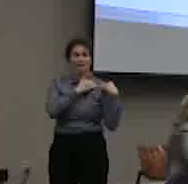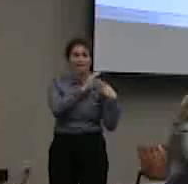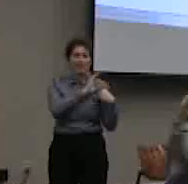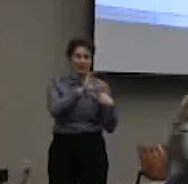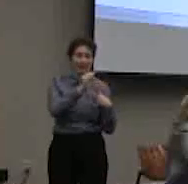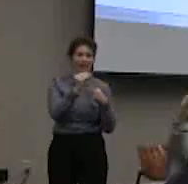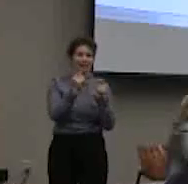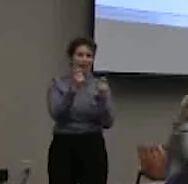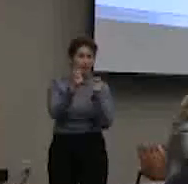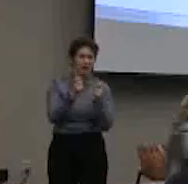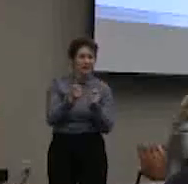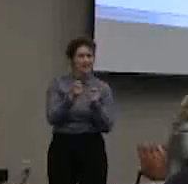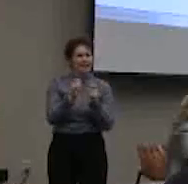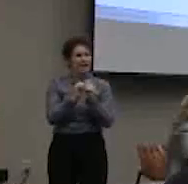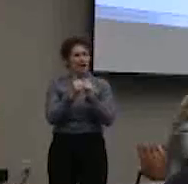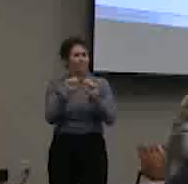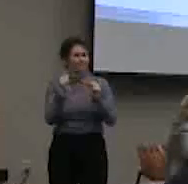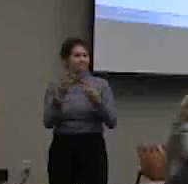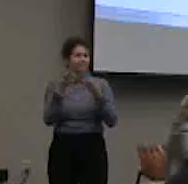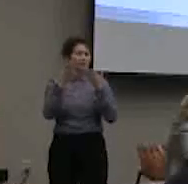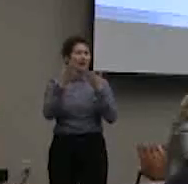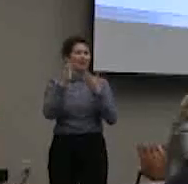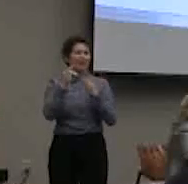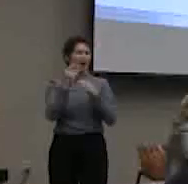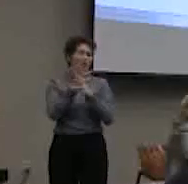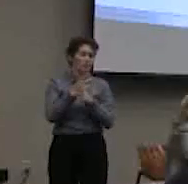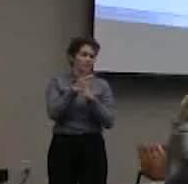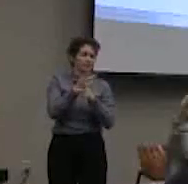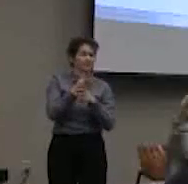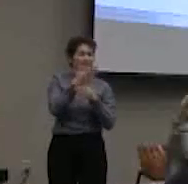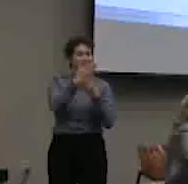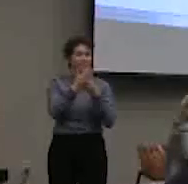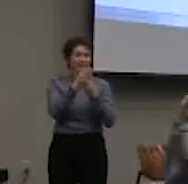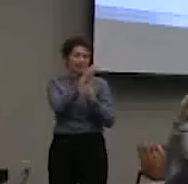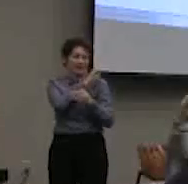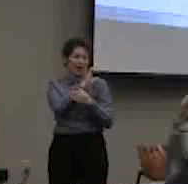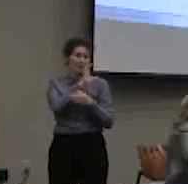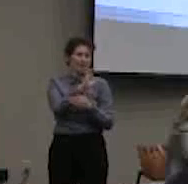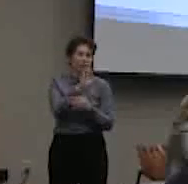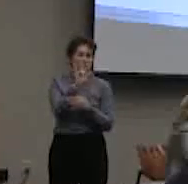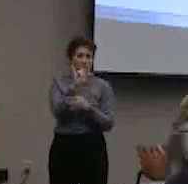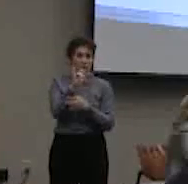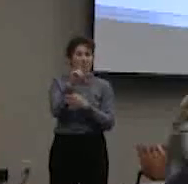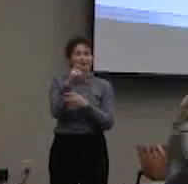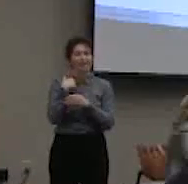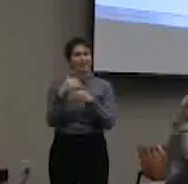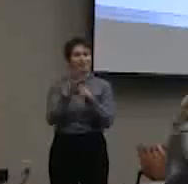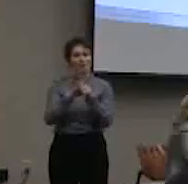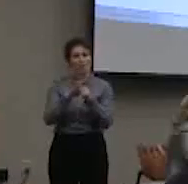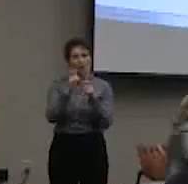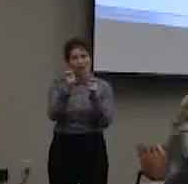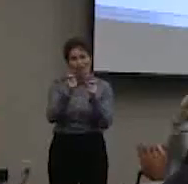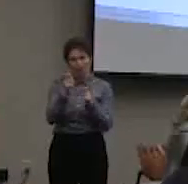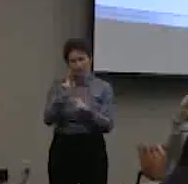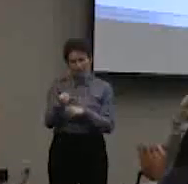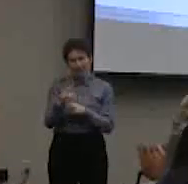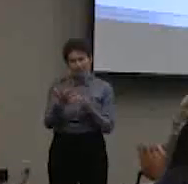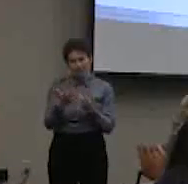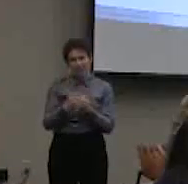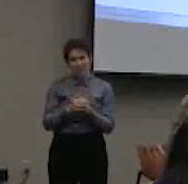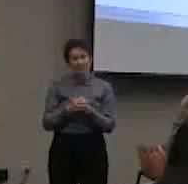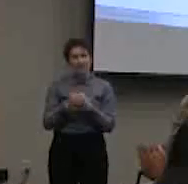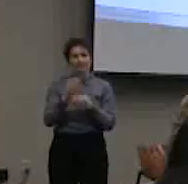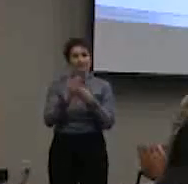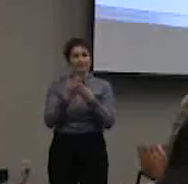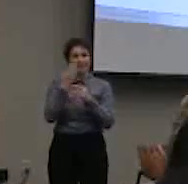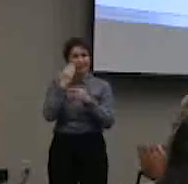is how can we provide that oversight and some accountability. The key here is having the local governance to this, of having somewhat autonomous groups at a local level